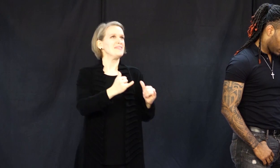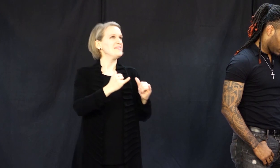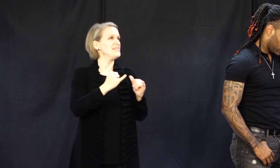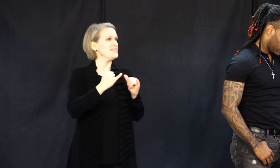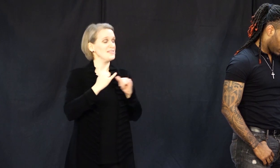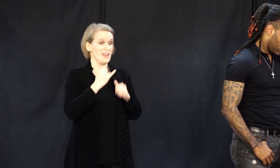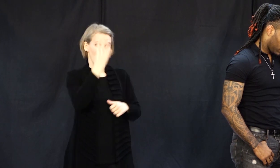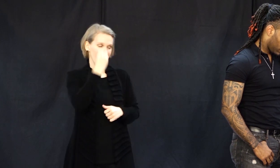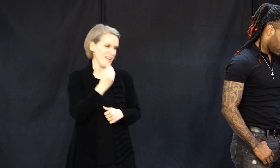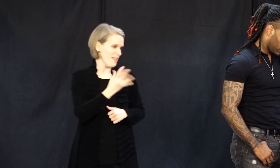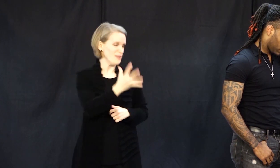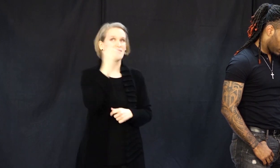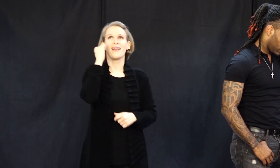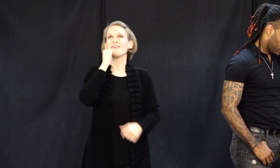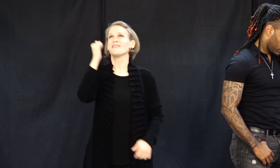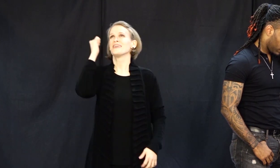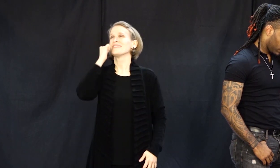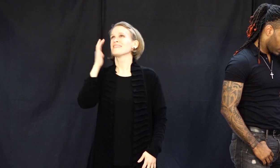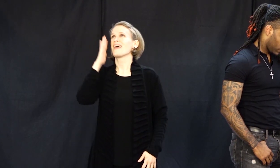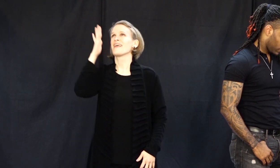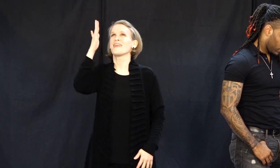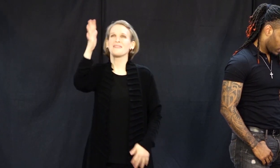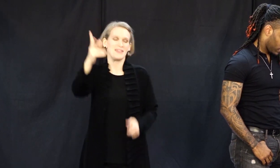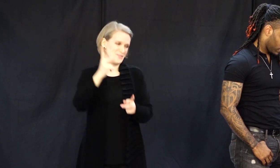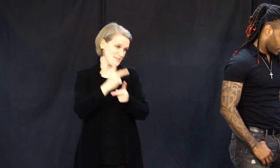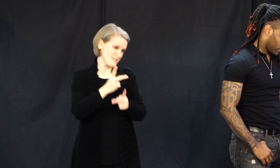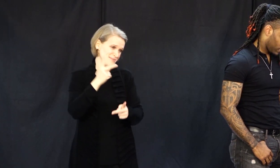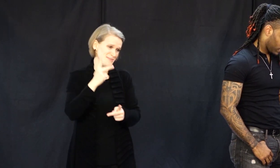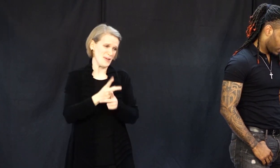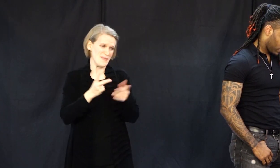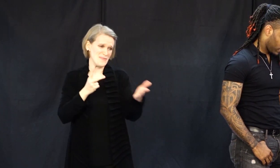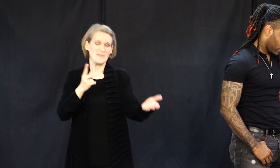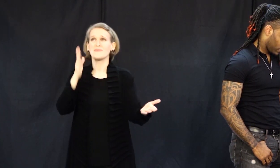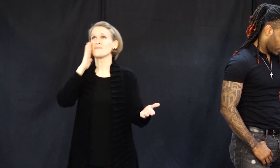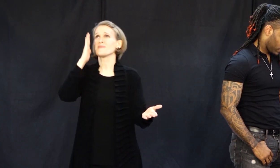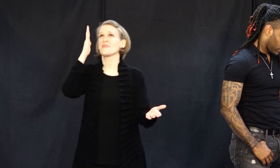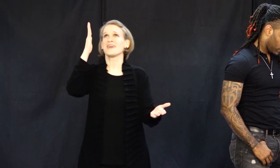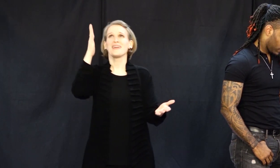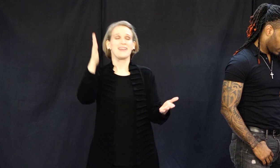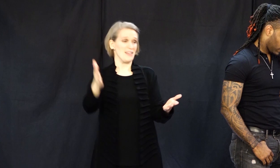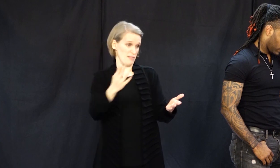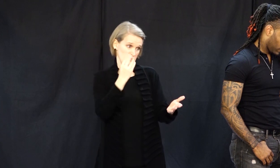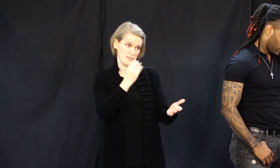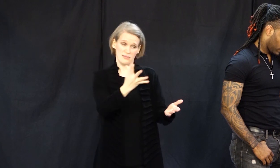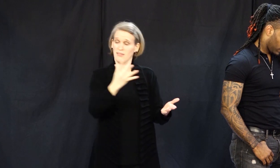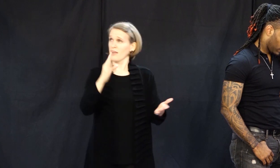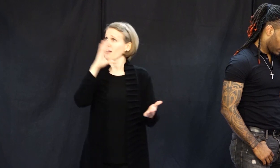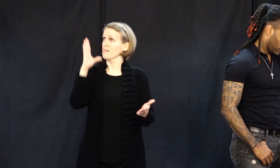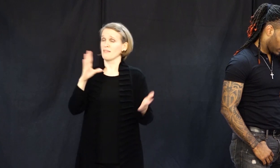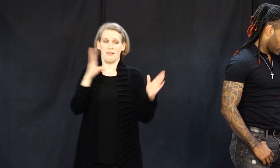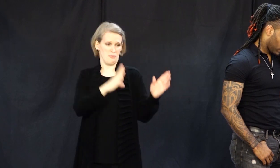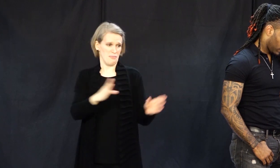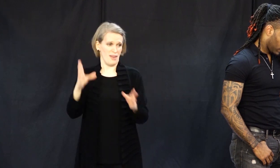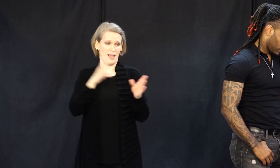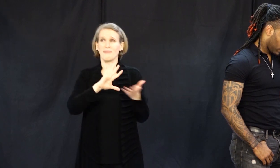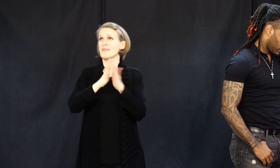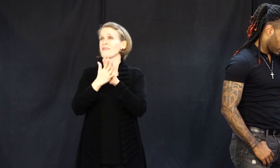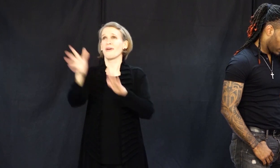I'm dedicating every day to you. Domestic life was never quite my